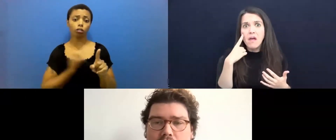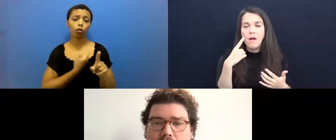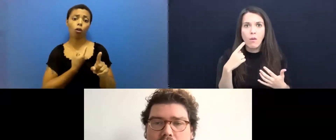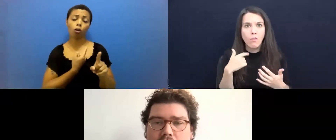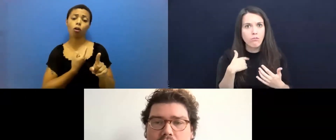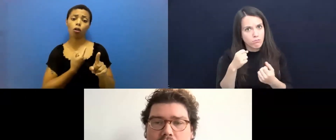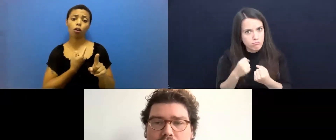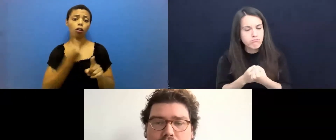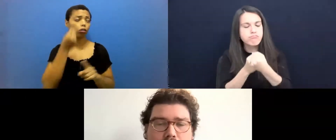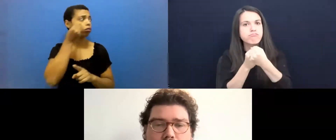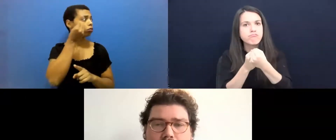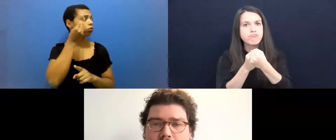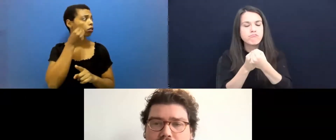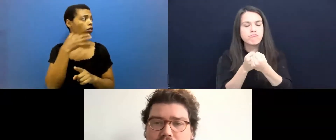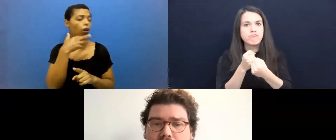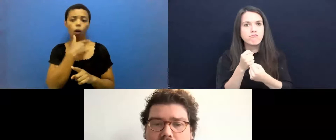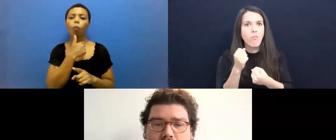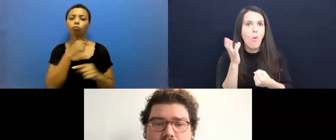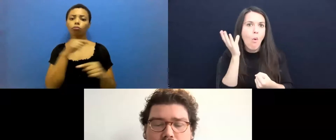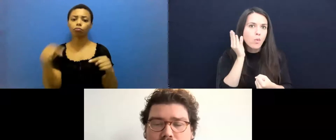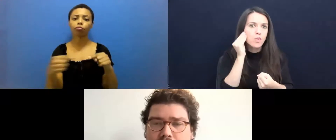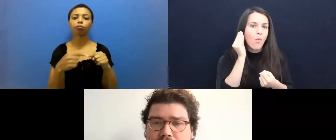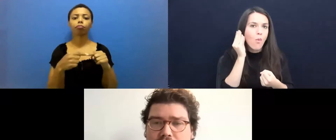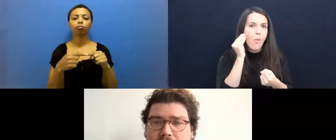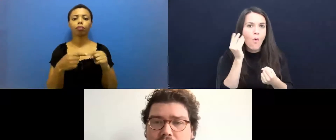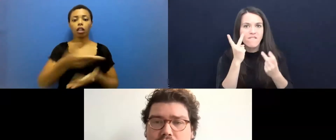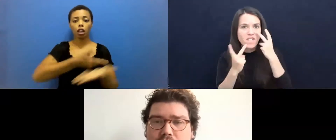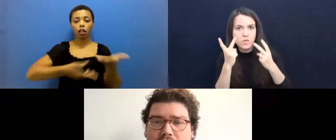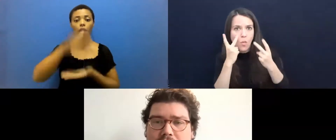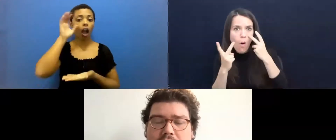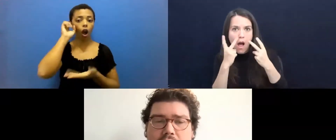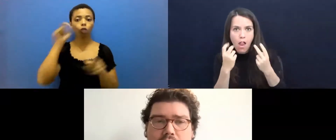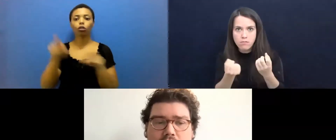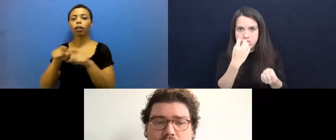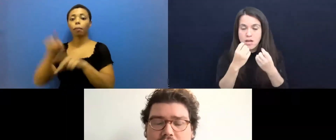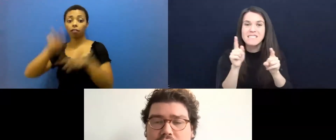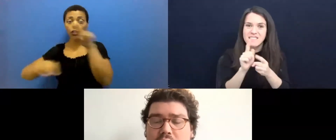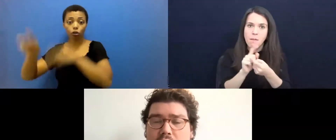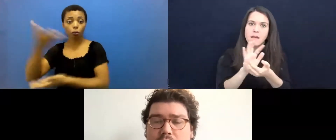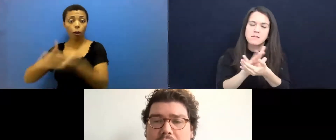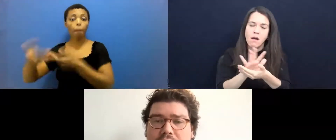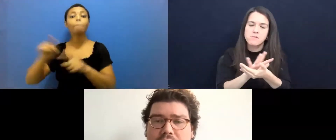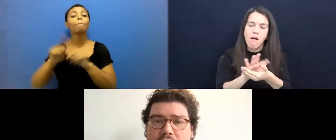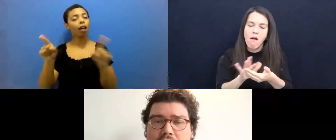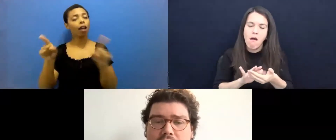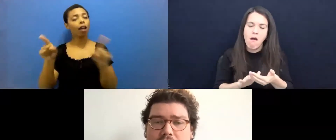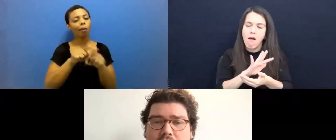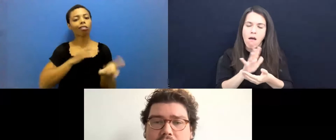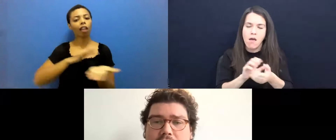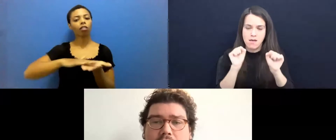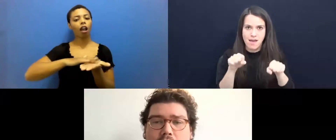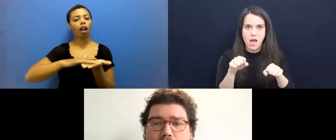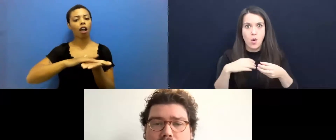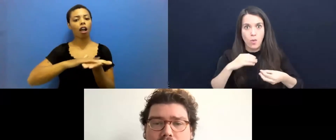support audio interaction, visual interaction, but also tactile interaction. We have designed